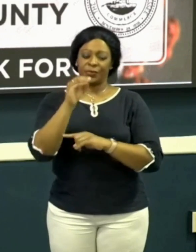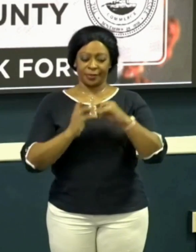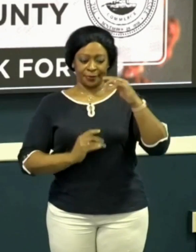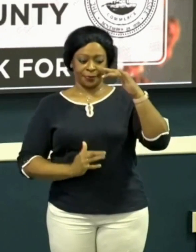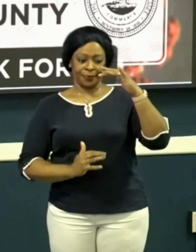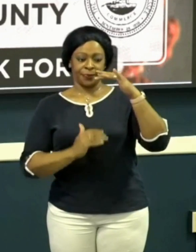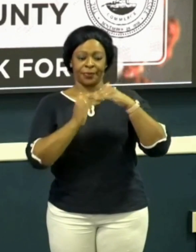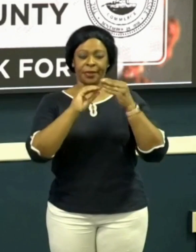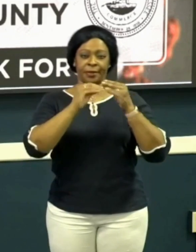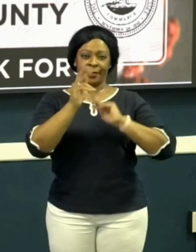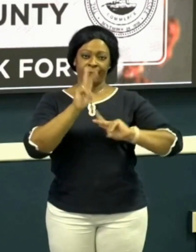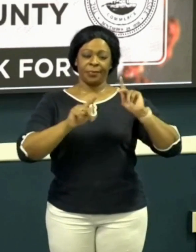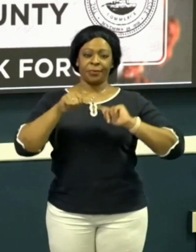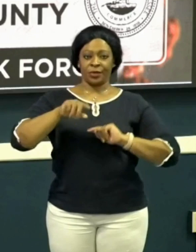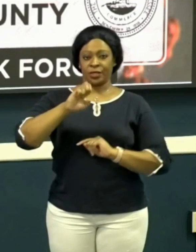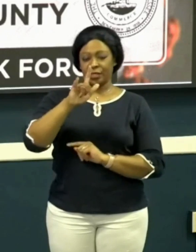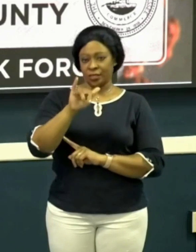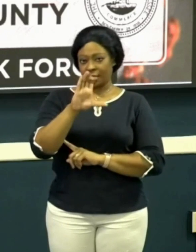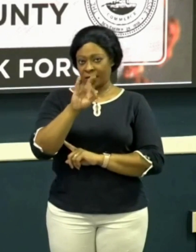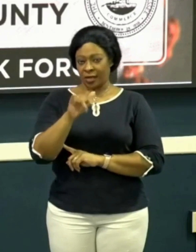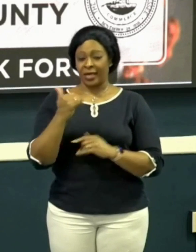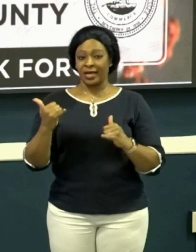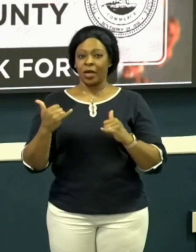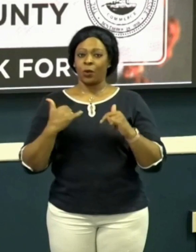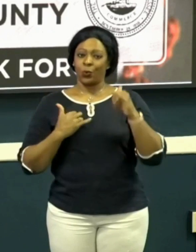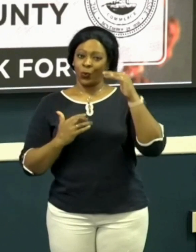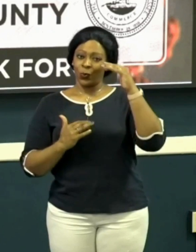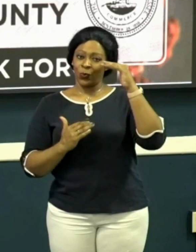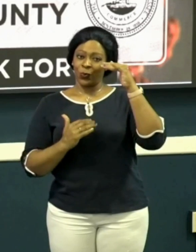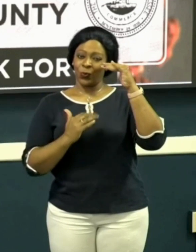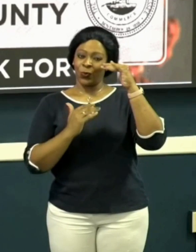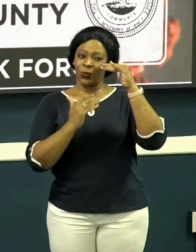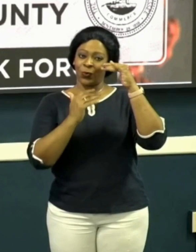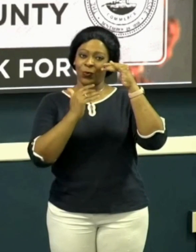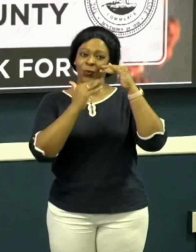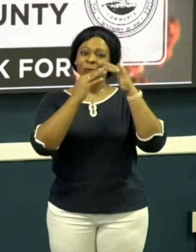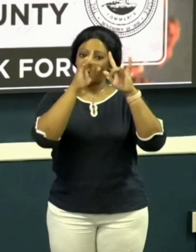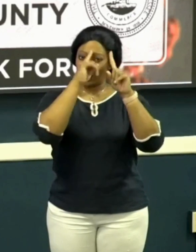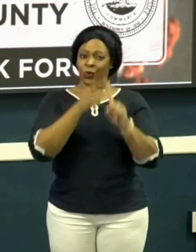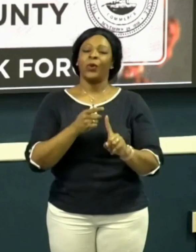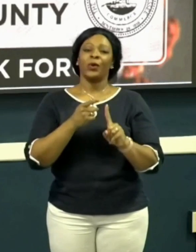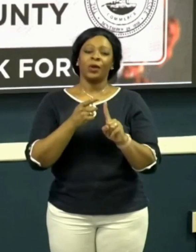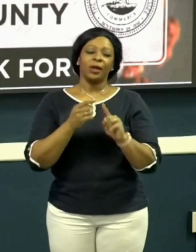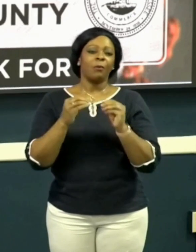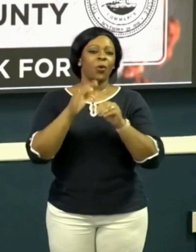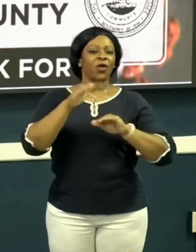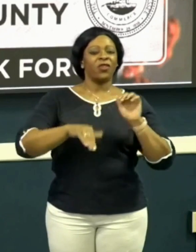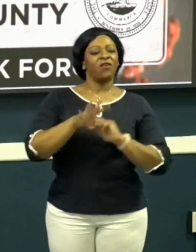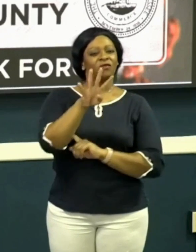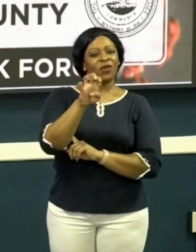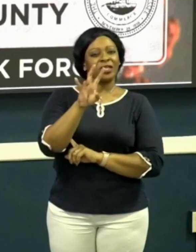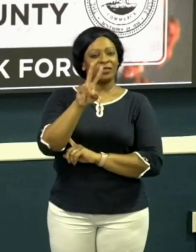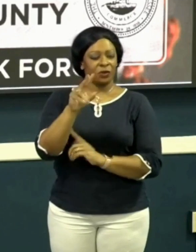entire population of Shelby County, and we are now closing in on that goal. More than